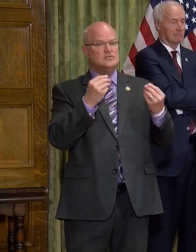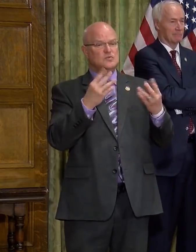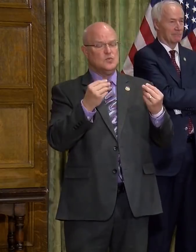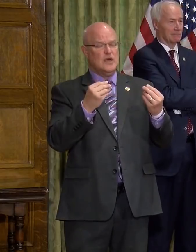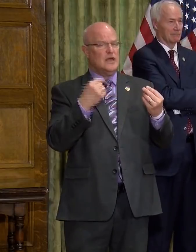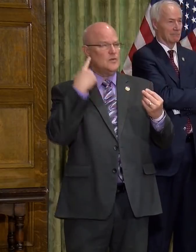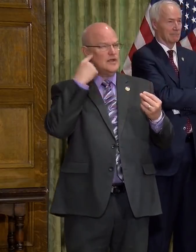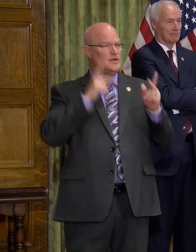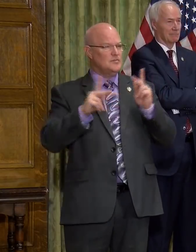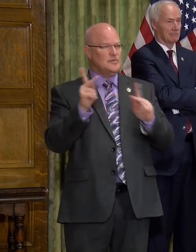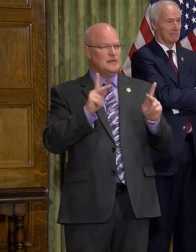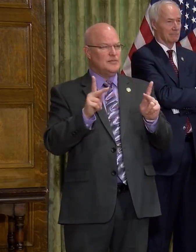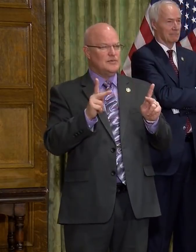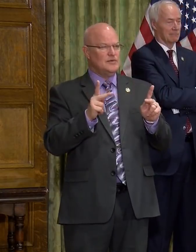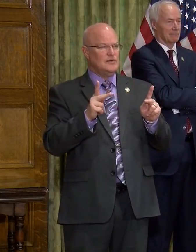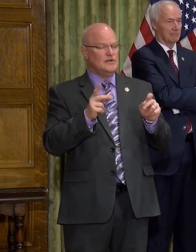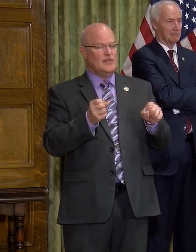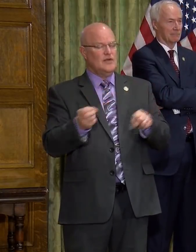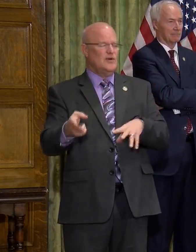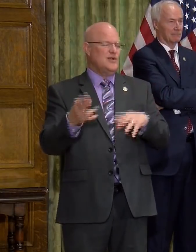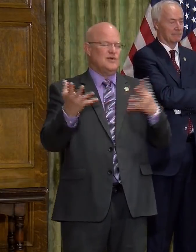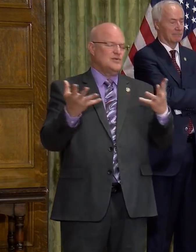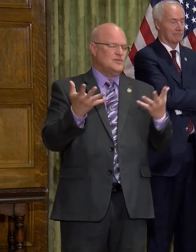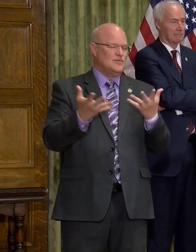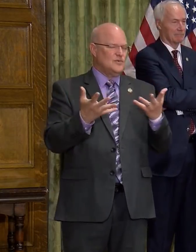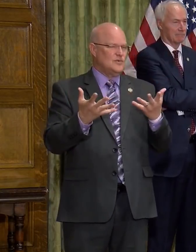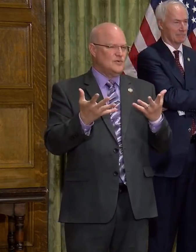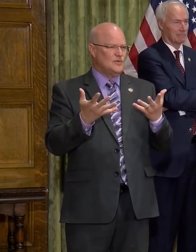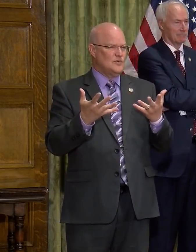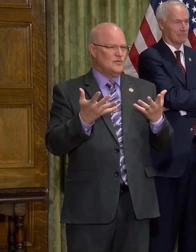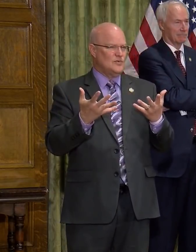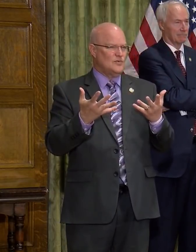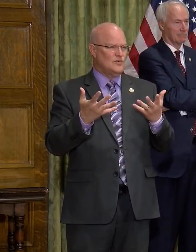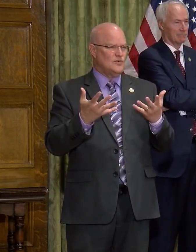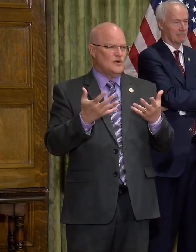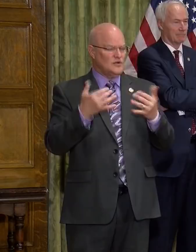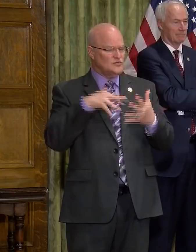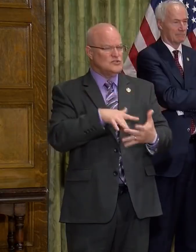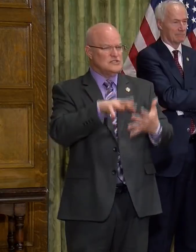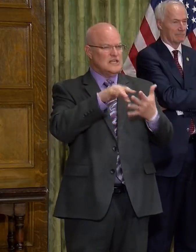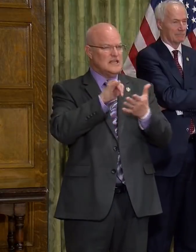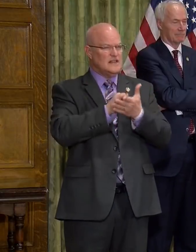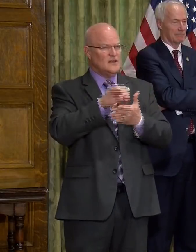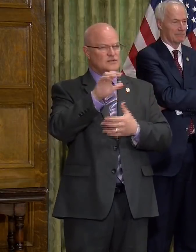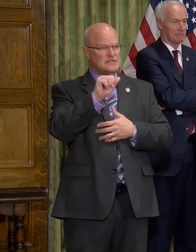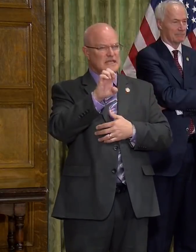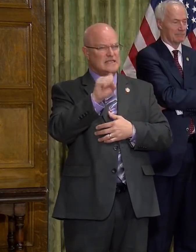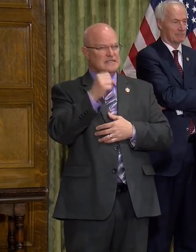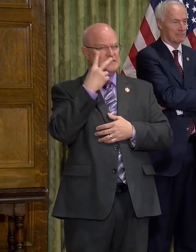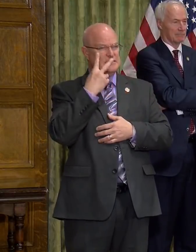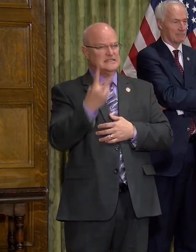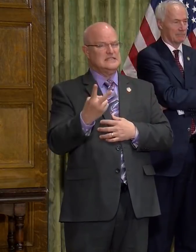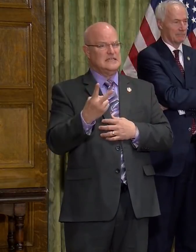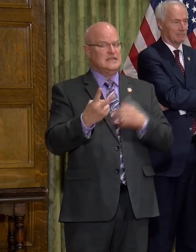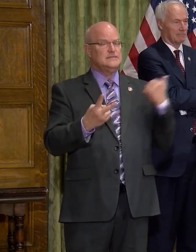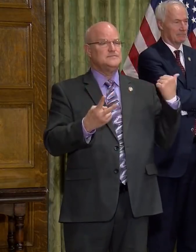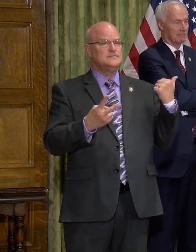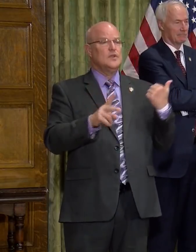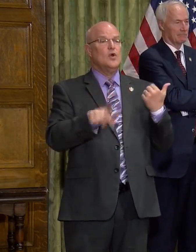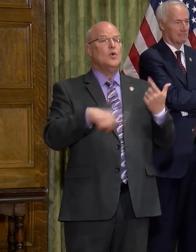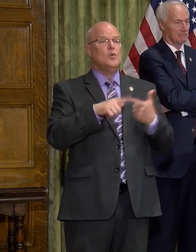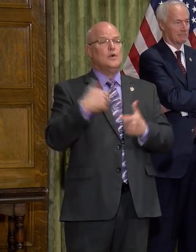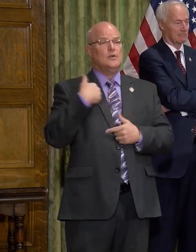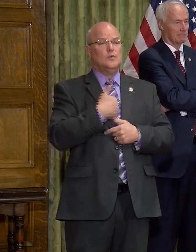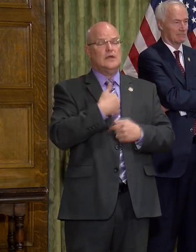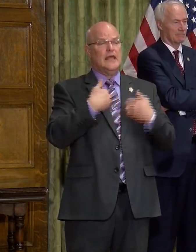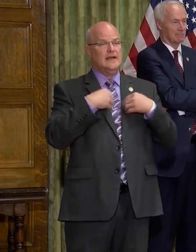we hear some people are being told to do, or are you like studying those cases to see? When we have an